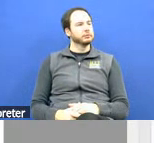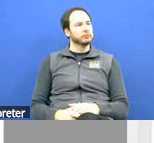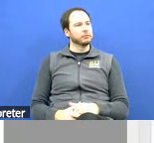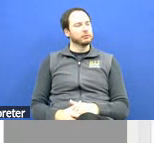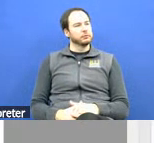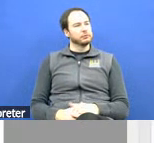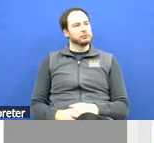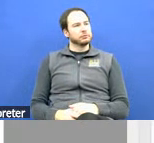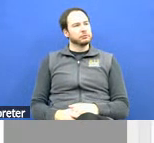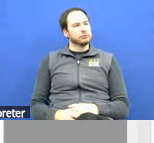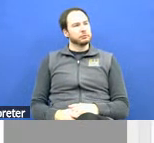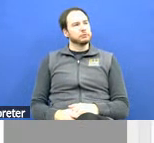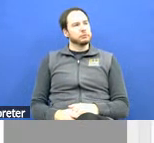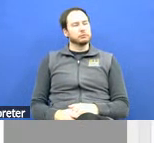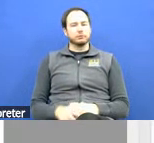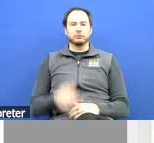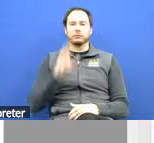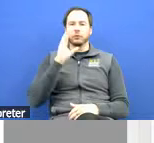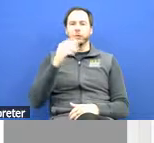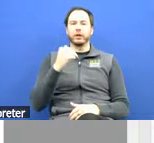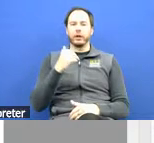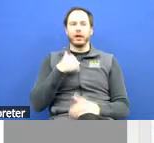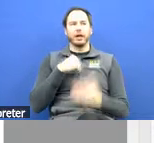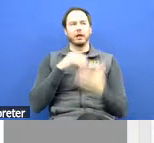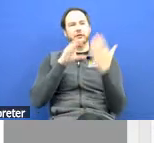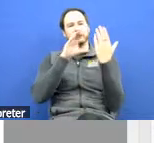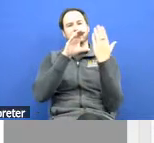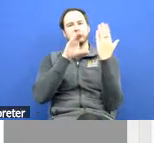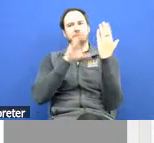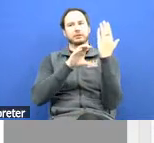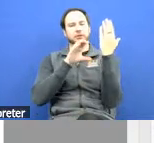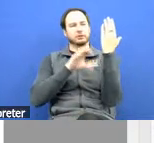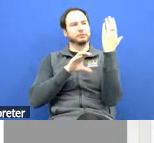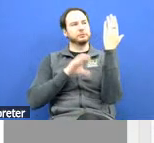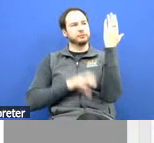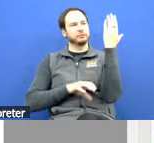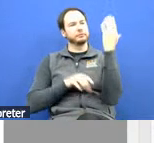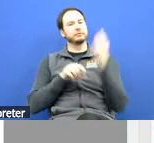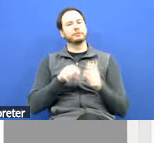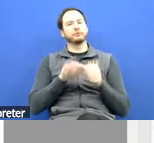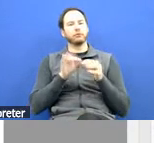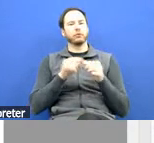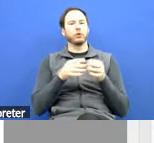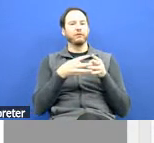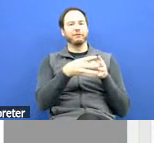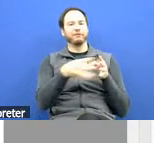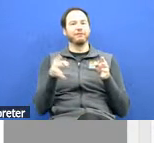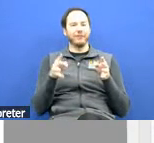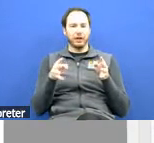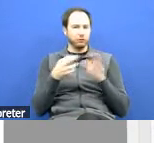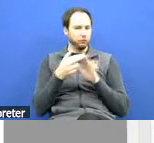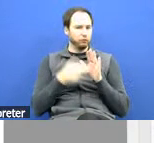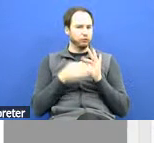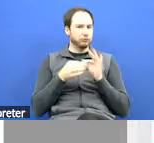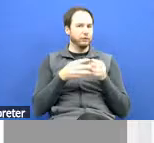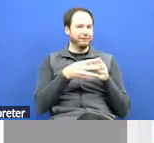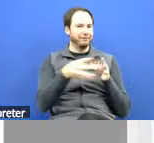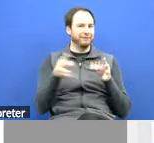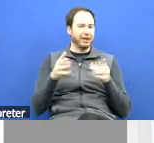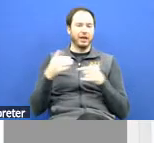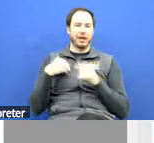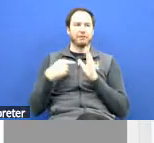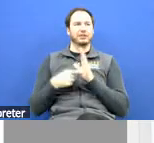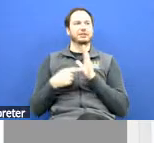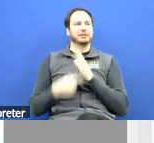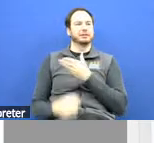Then we're going to have sections on, so like one of them, this next one is on fences. So you can see some examples that